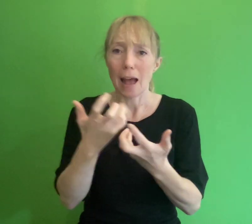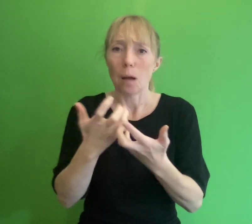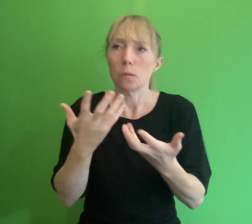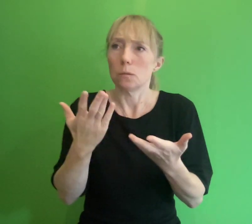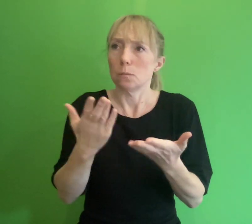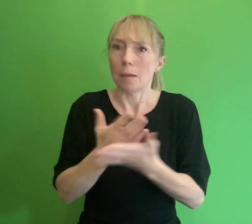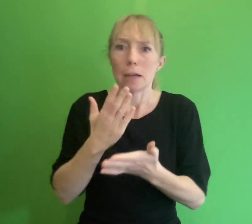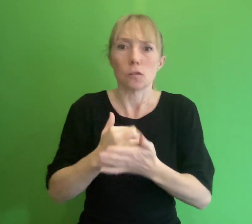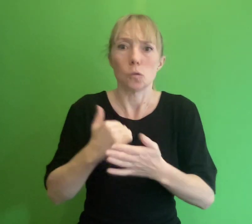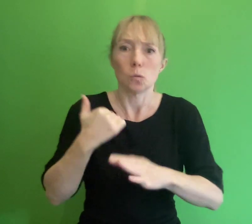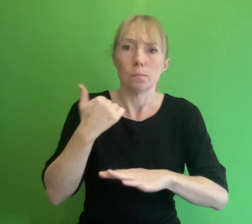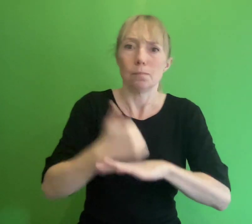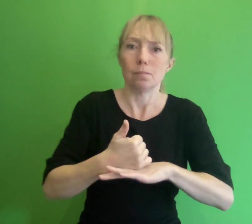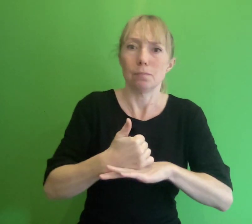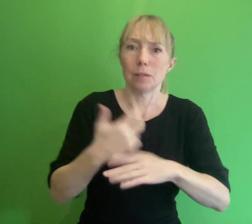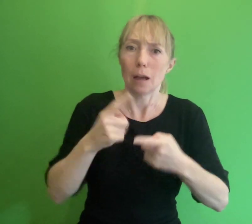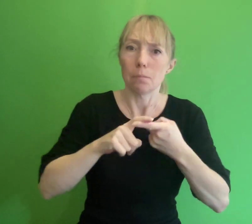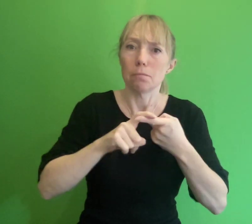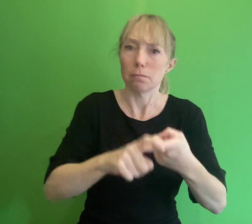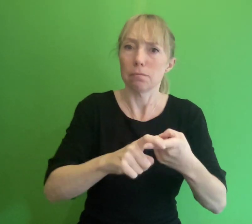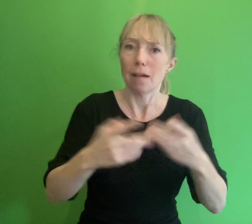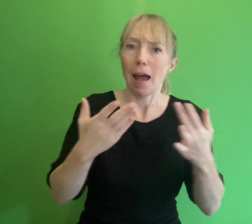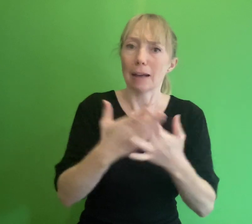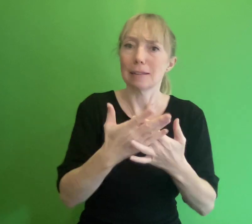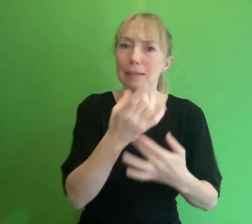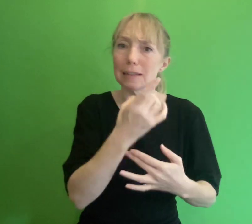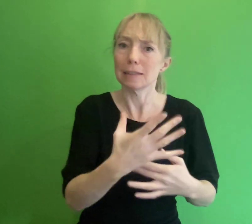within single projects and across your whole organisation.